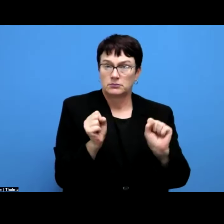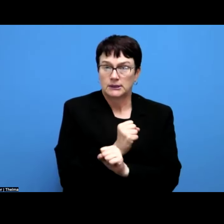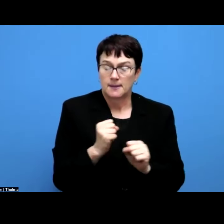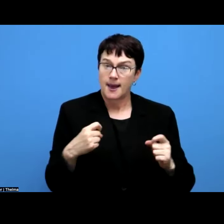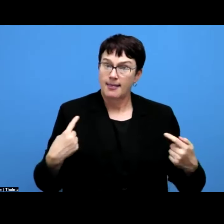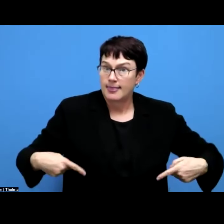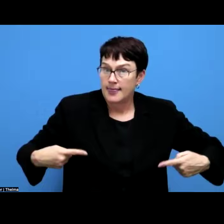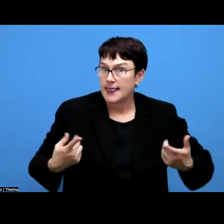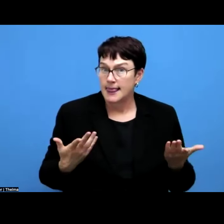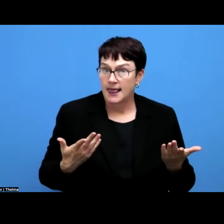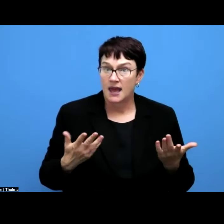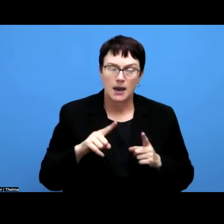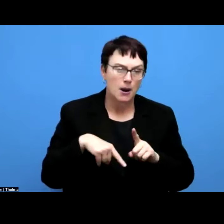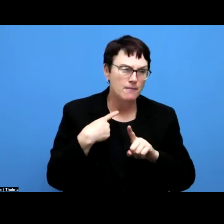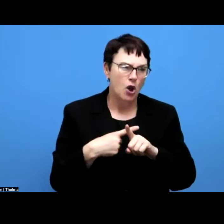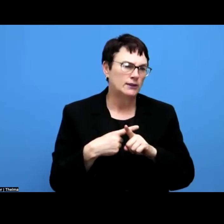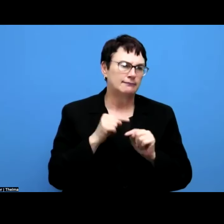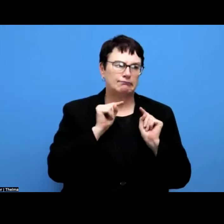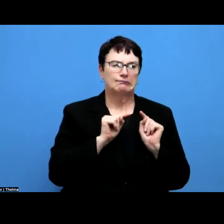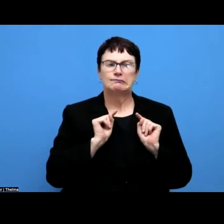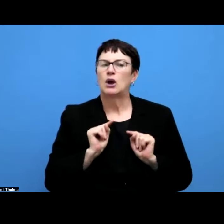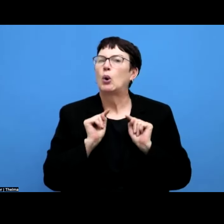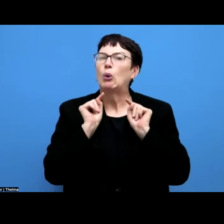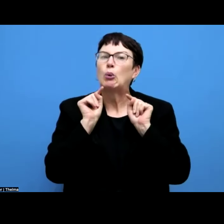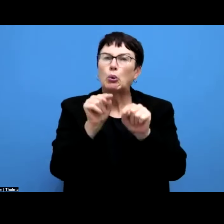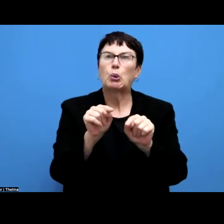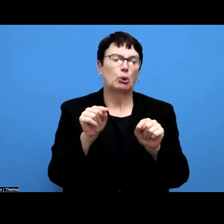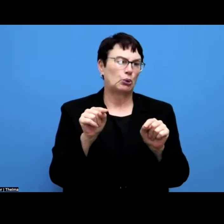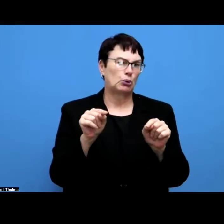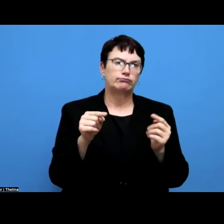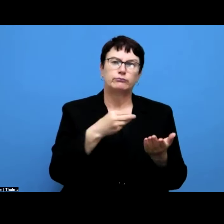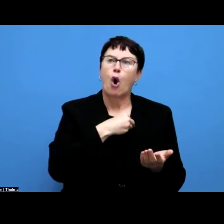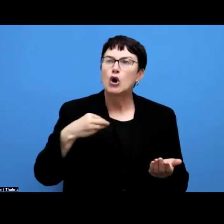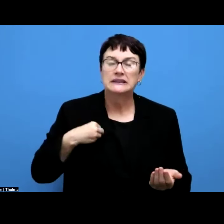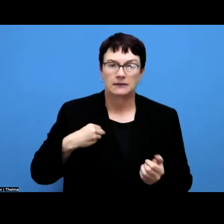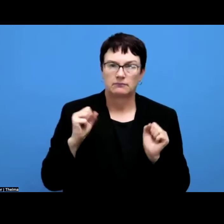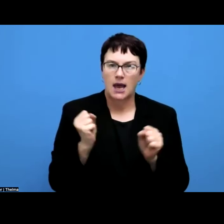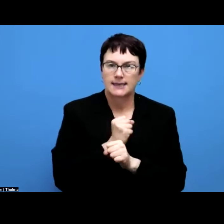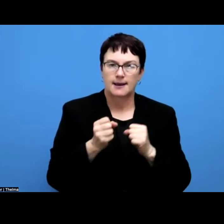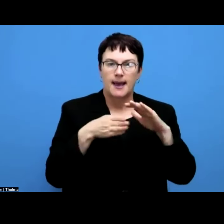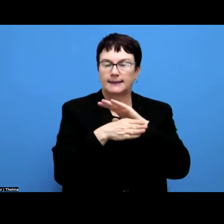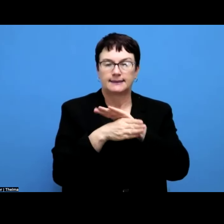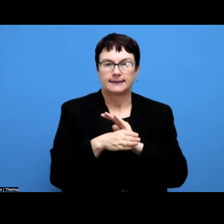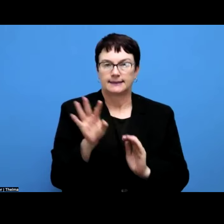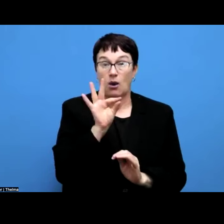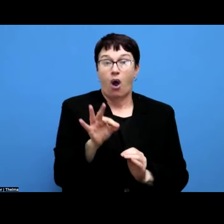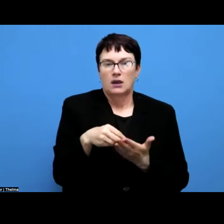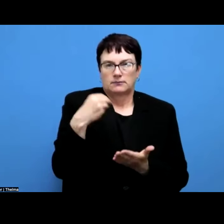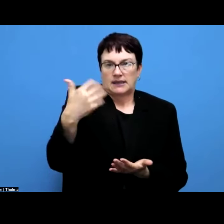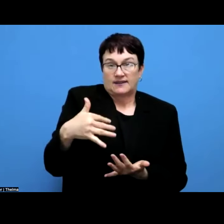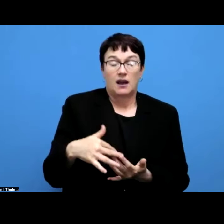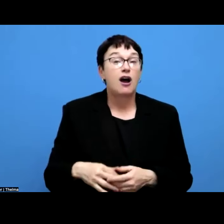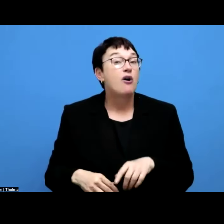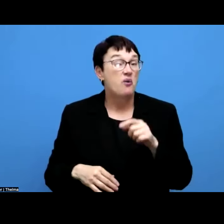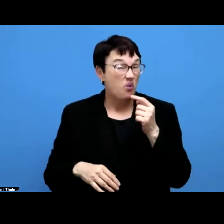not subsidize getting to the doctor. A respondent from Canada put it very plainly, social